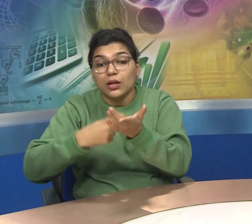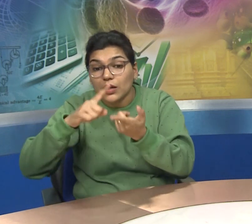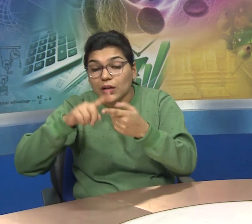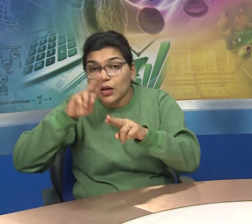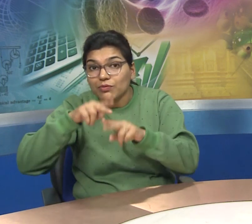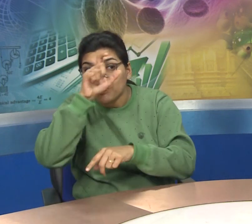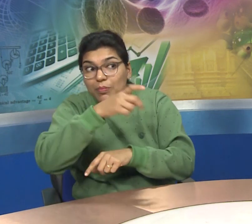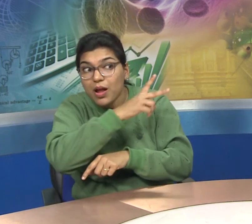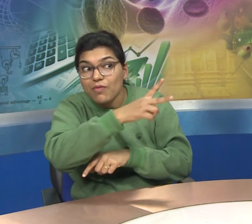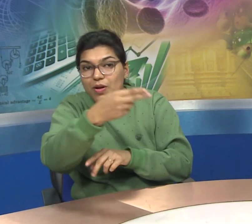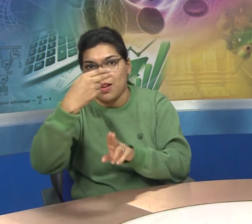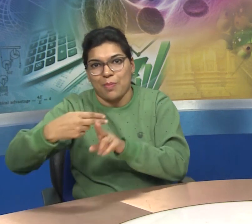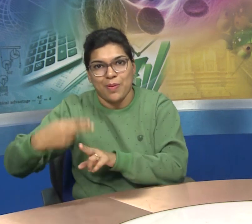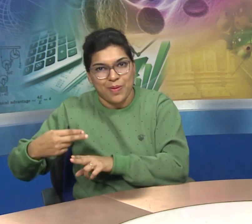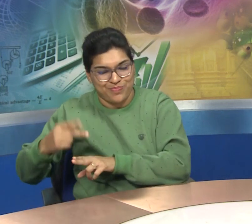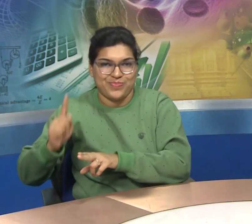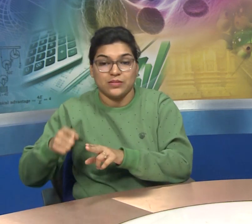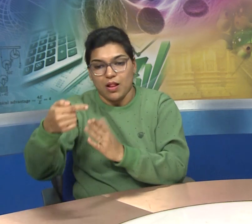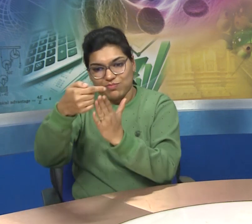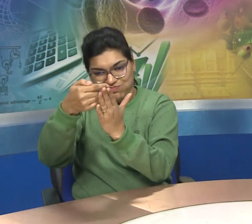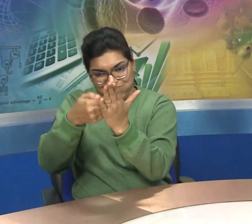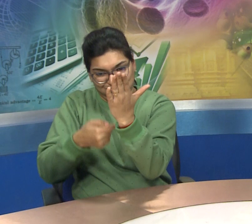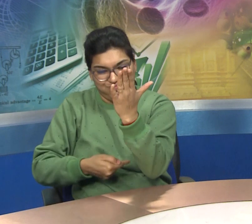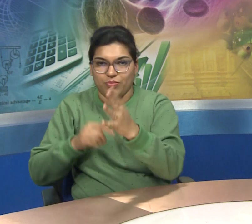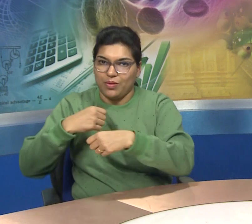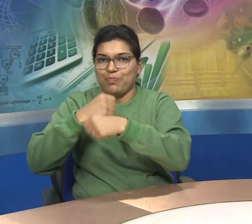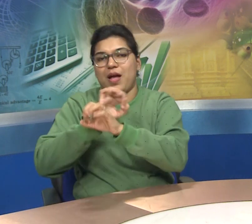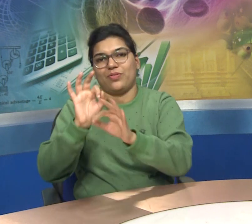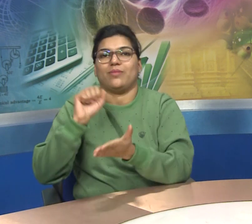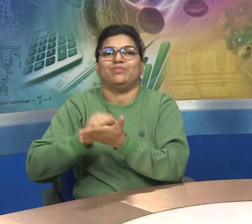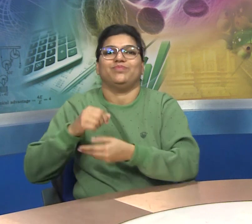So these are all the tertiary sources of information.